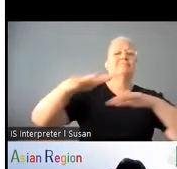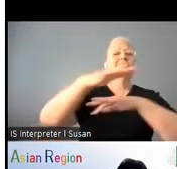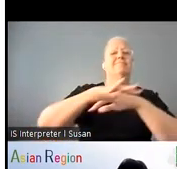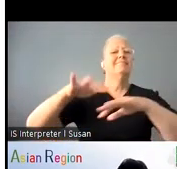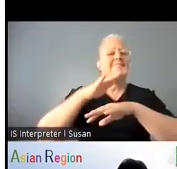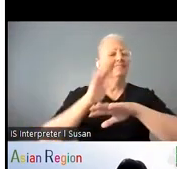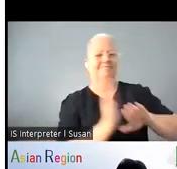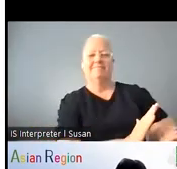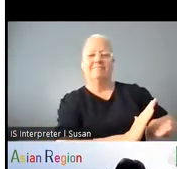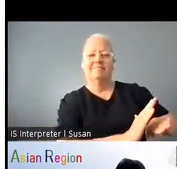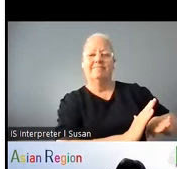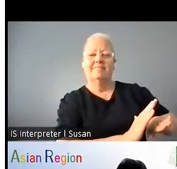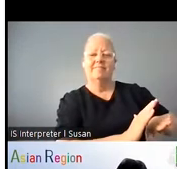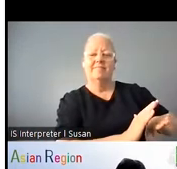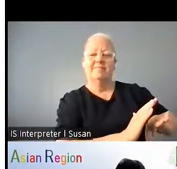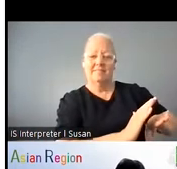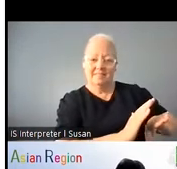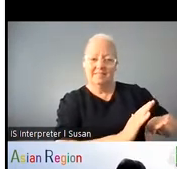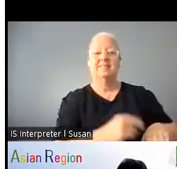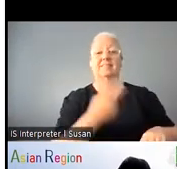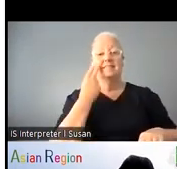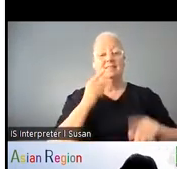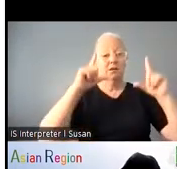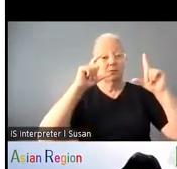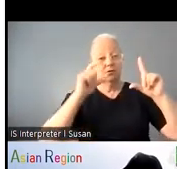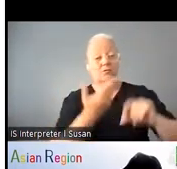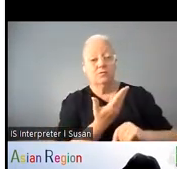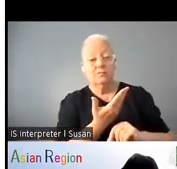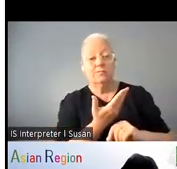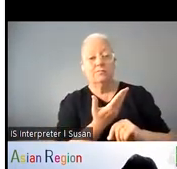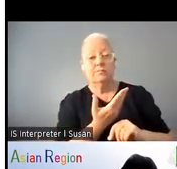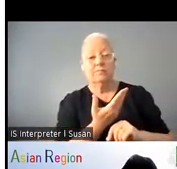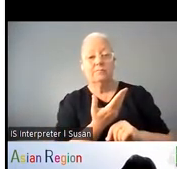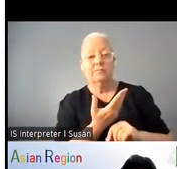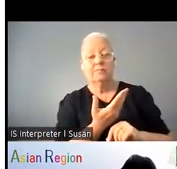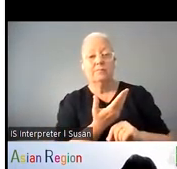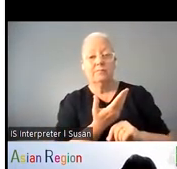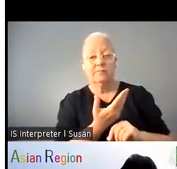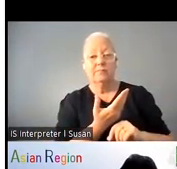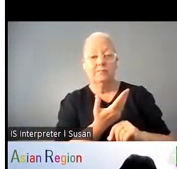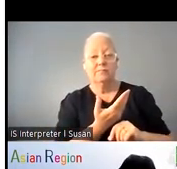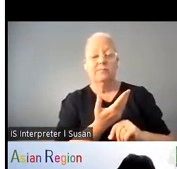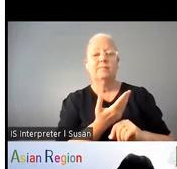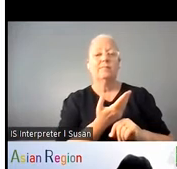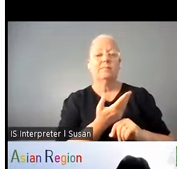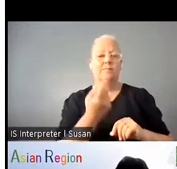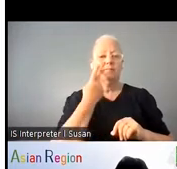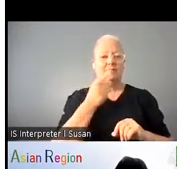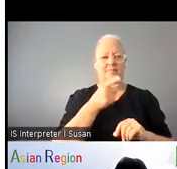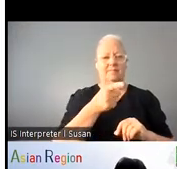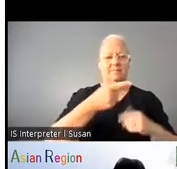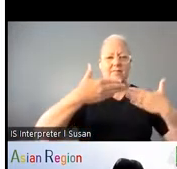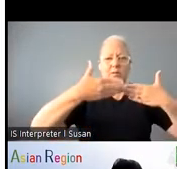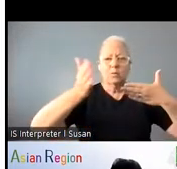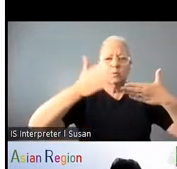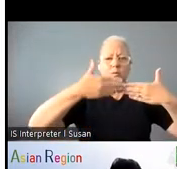This is the picture in the left where you can see a door. It's where